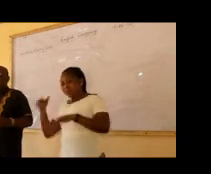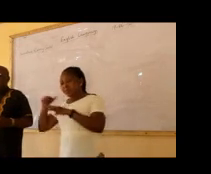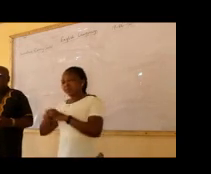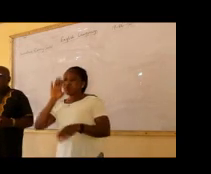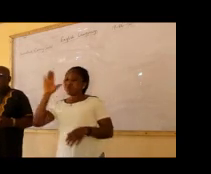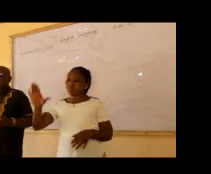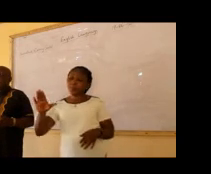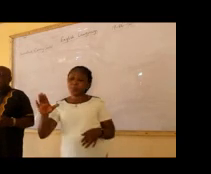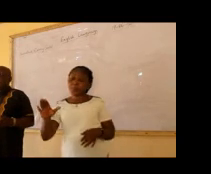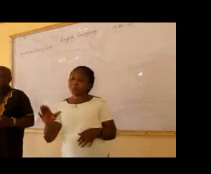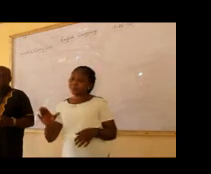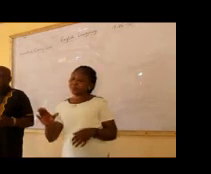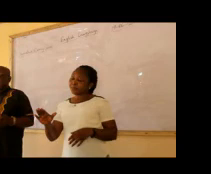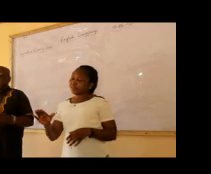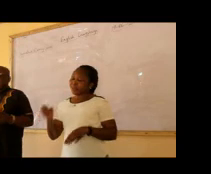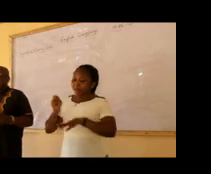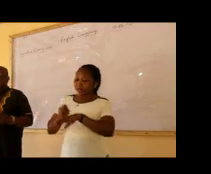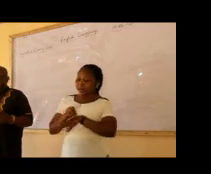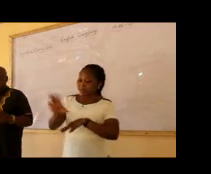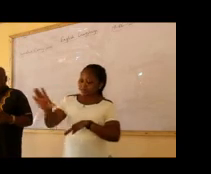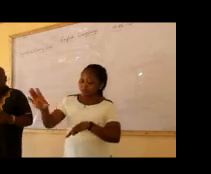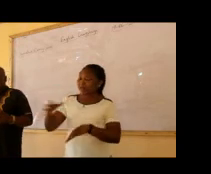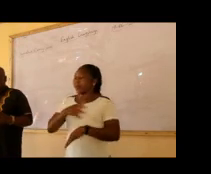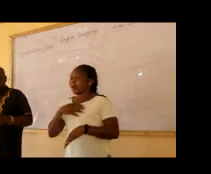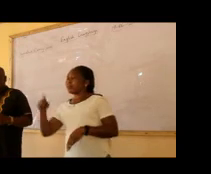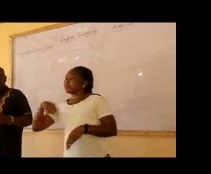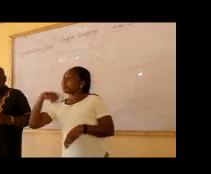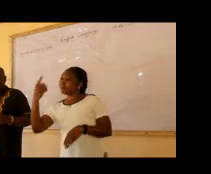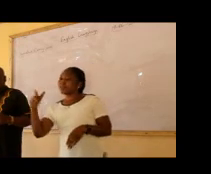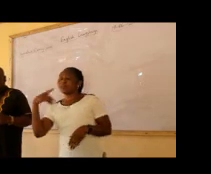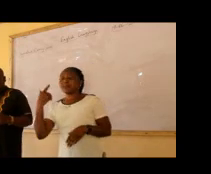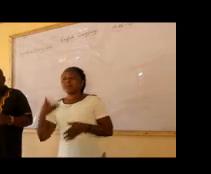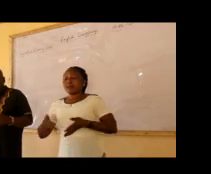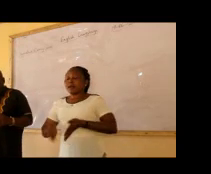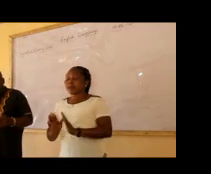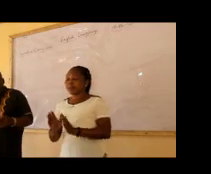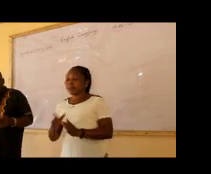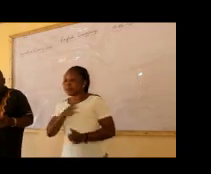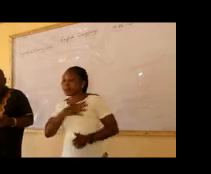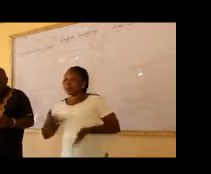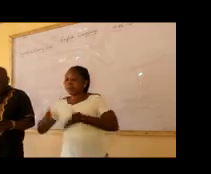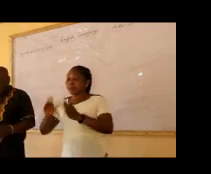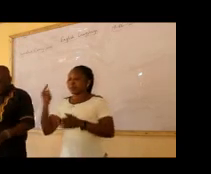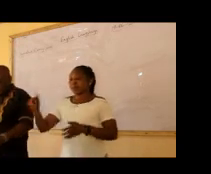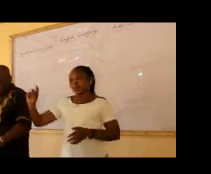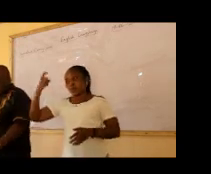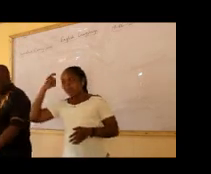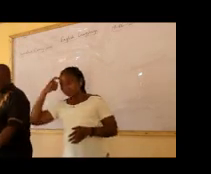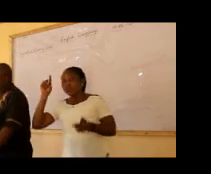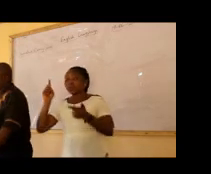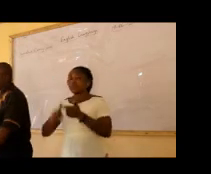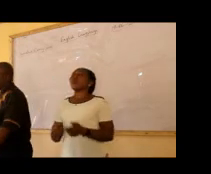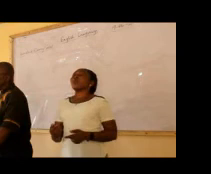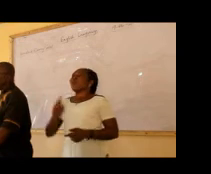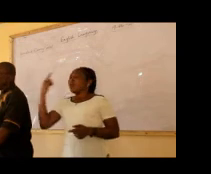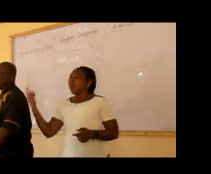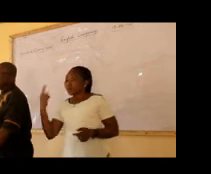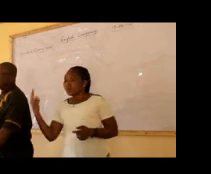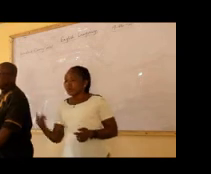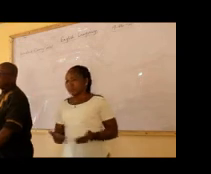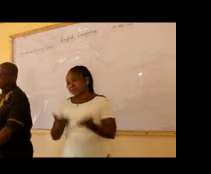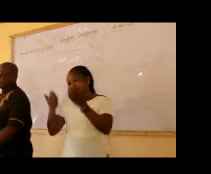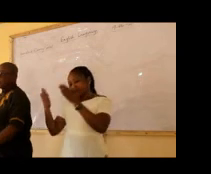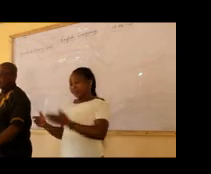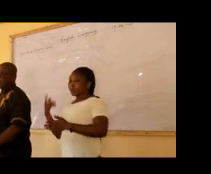suggestion and ask the government to always get the road safety